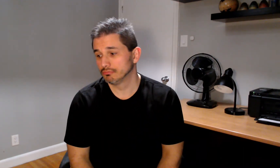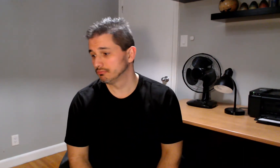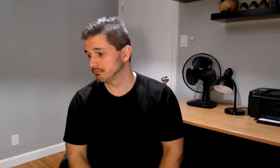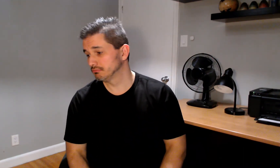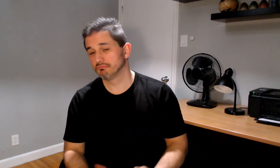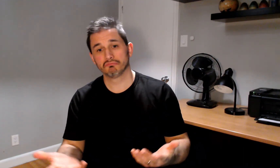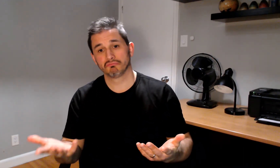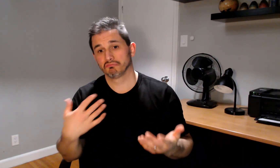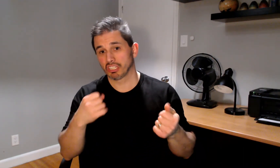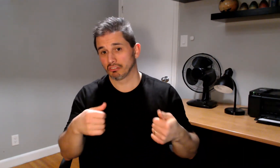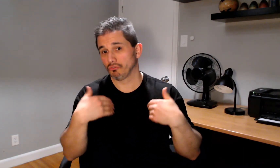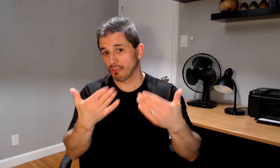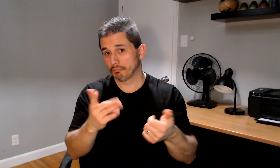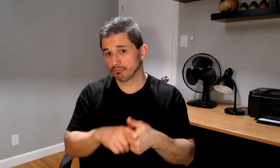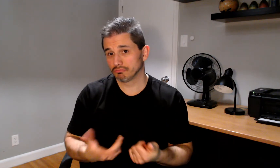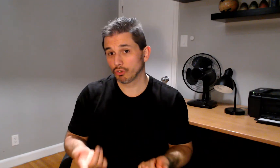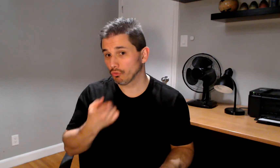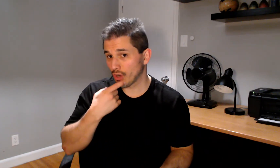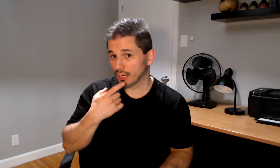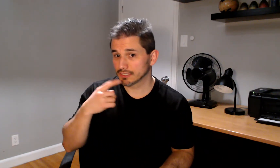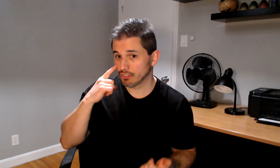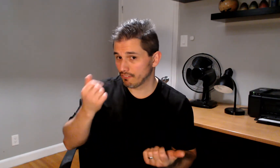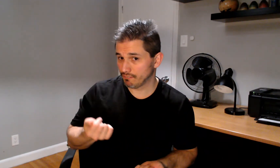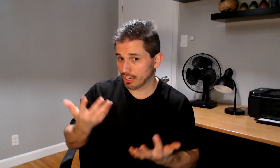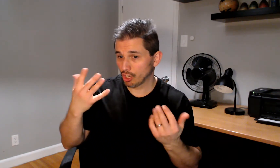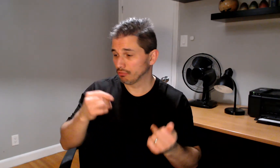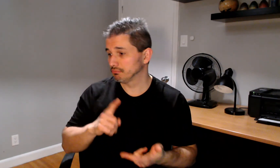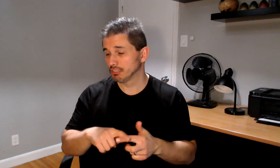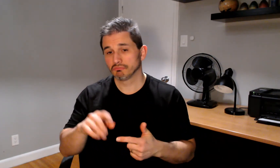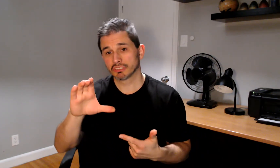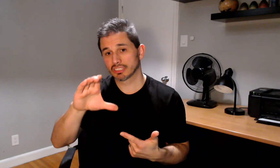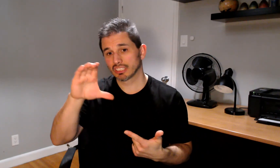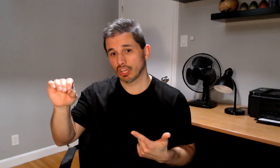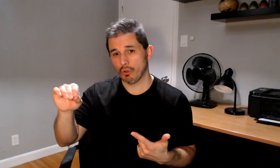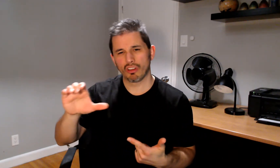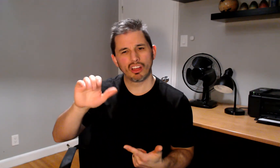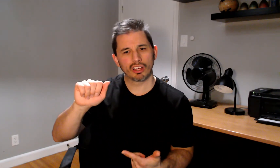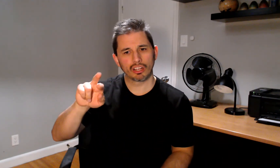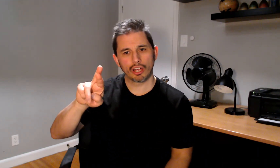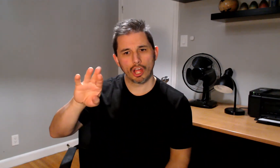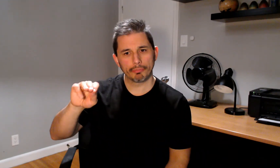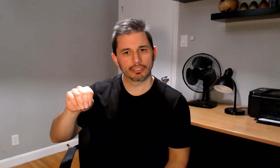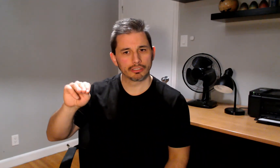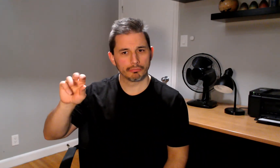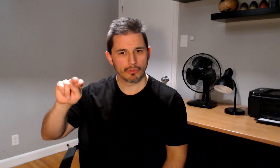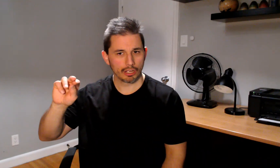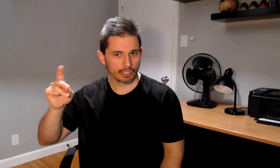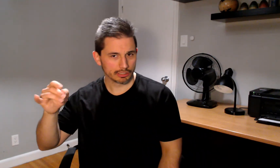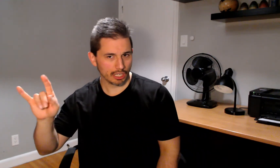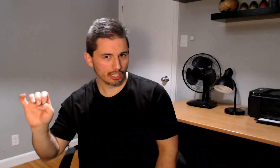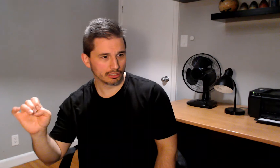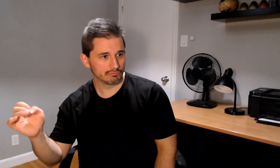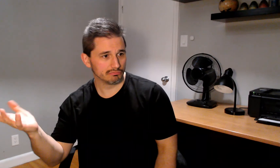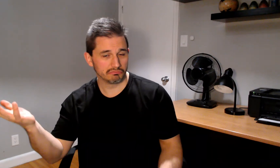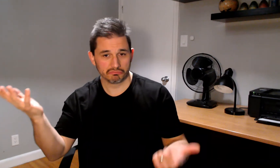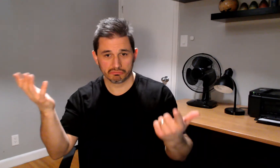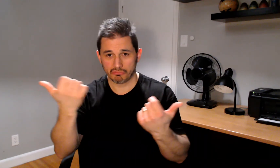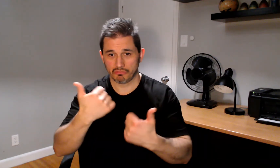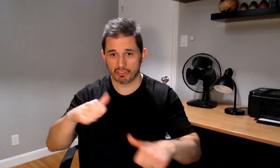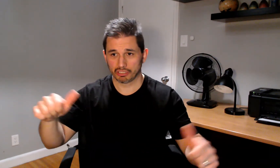well. And I'd completely recommend it. I've set up red for fire, but for carbon